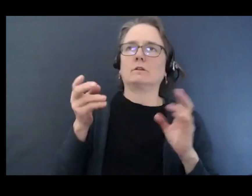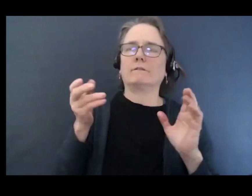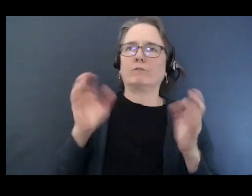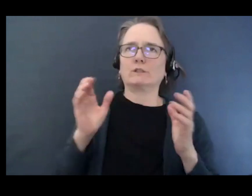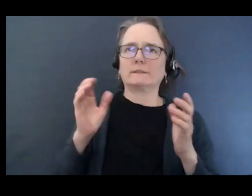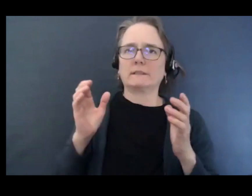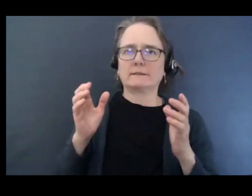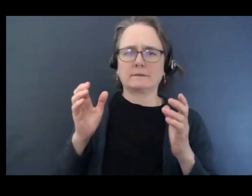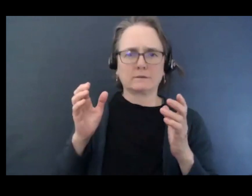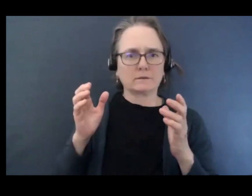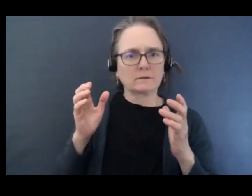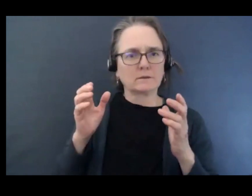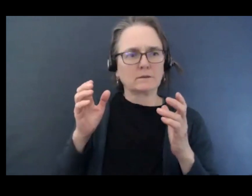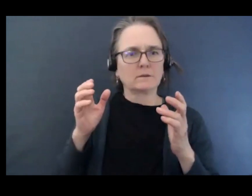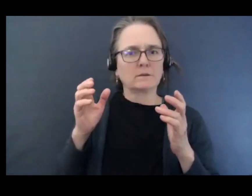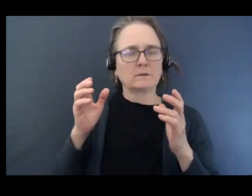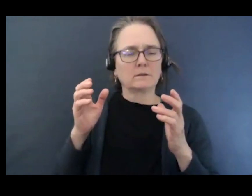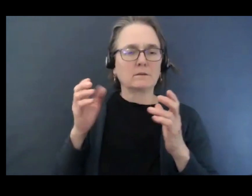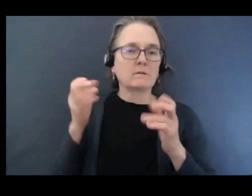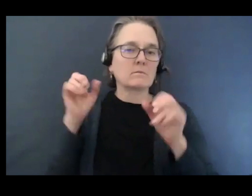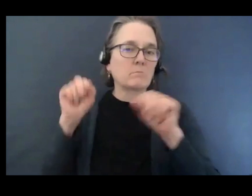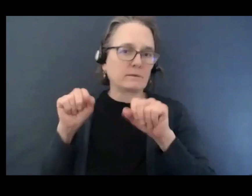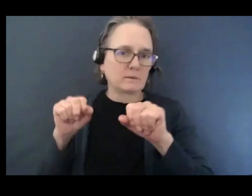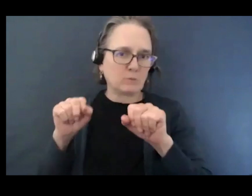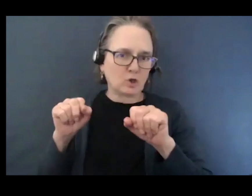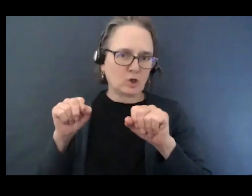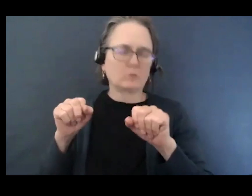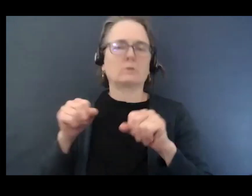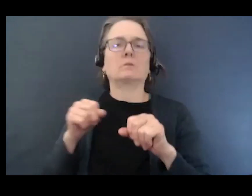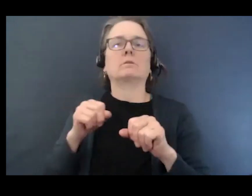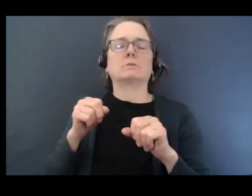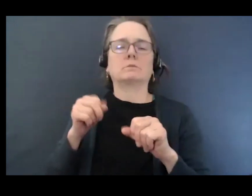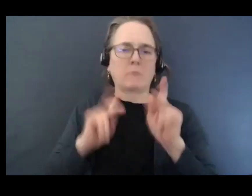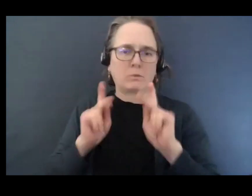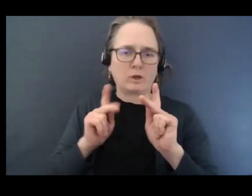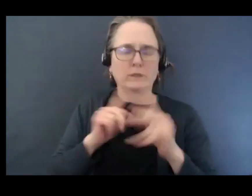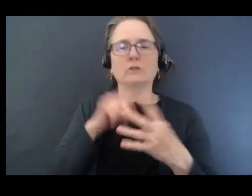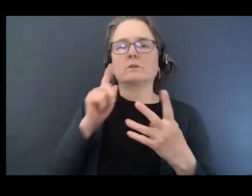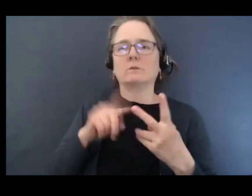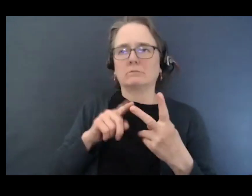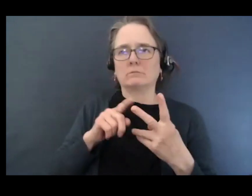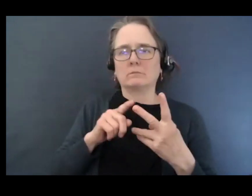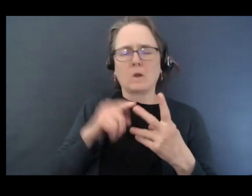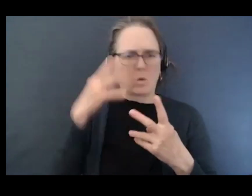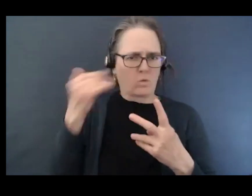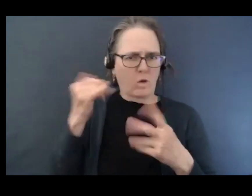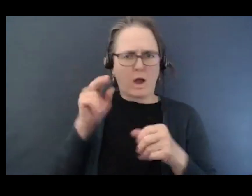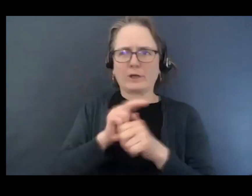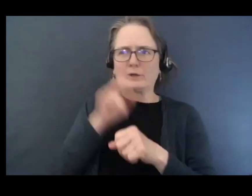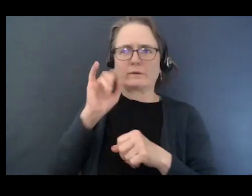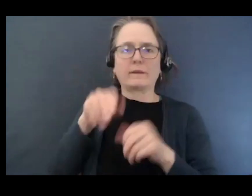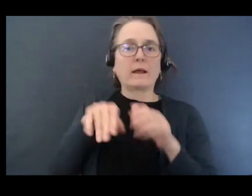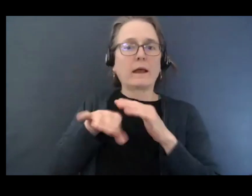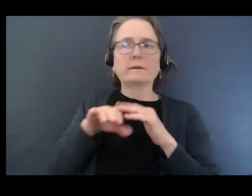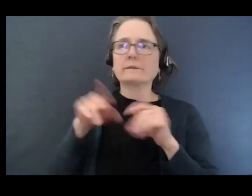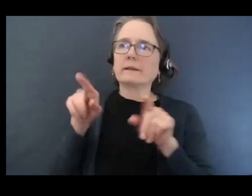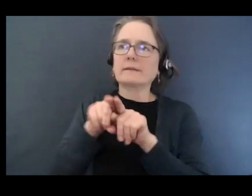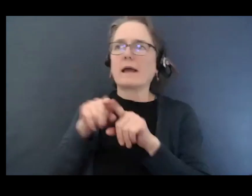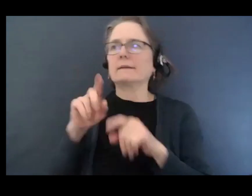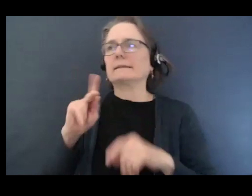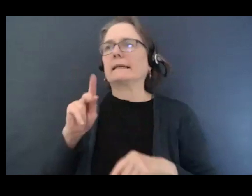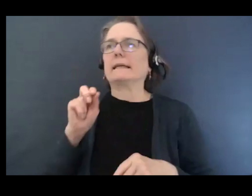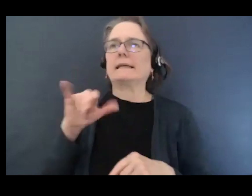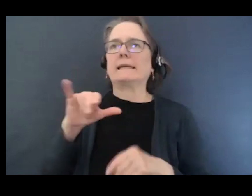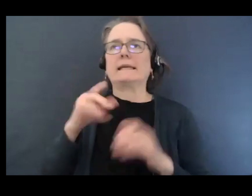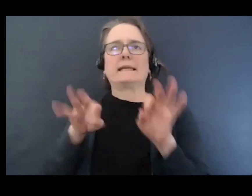distribution. The second about why use the average as a key metric, and why even measure access for high-income people who